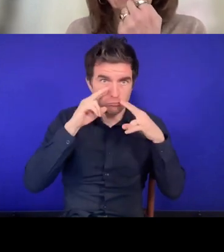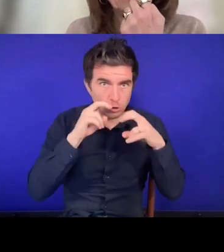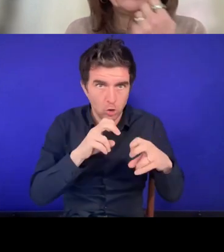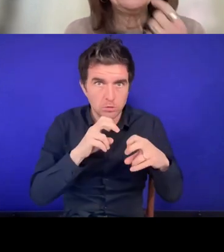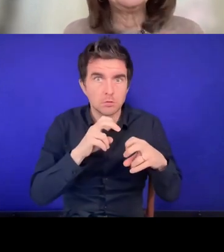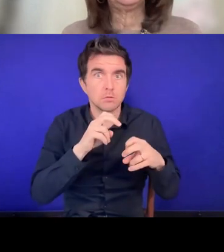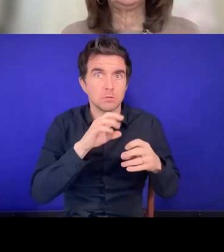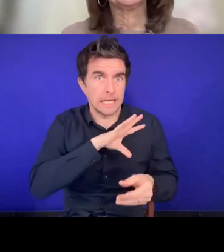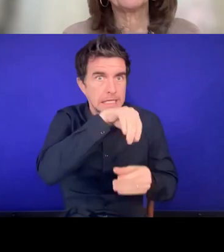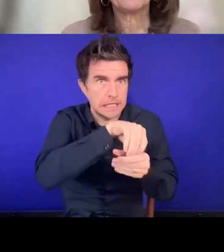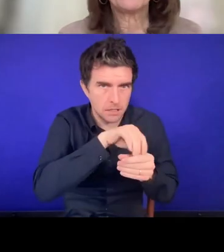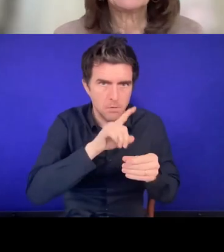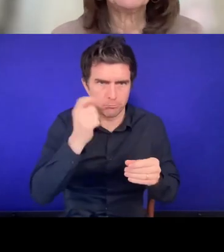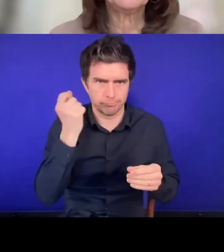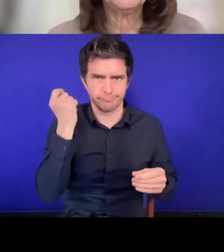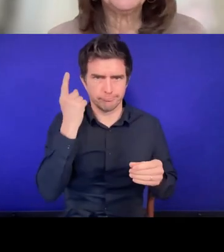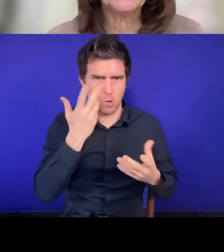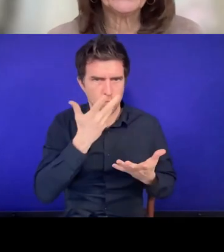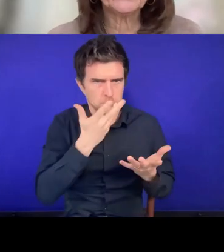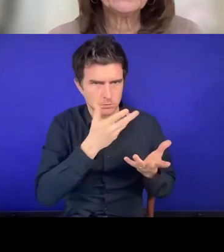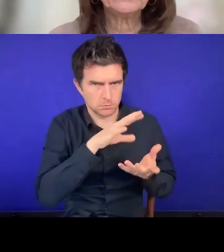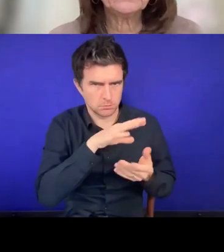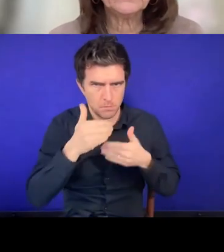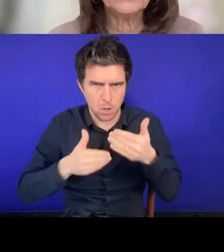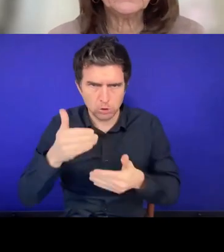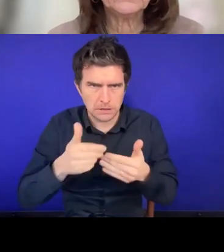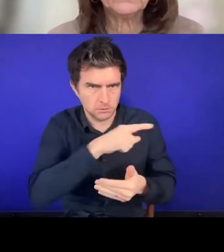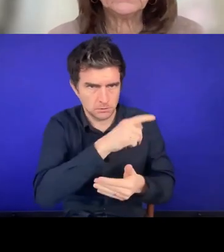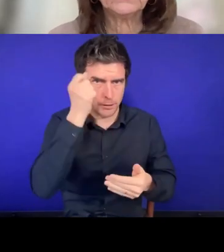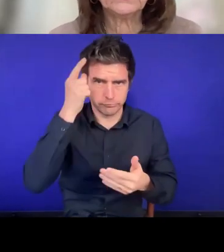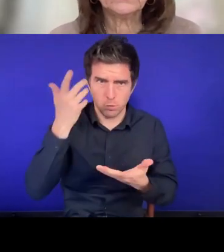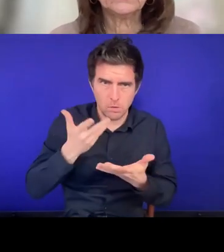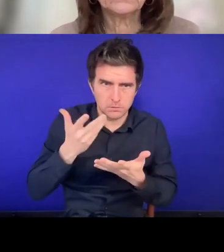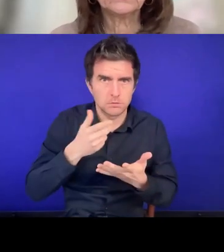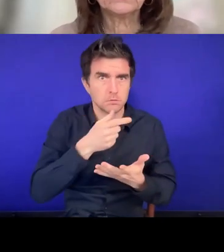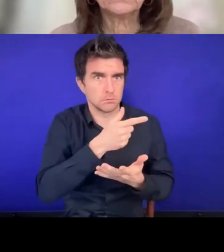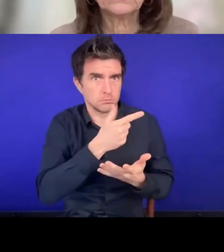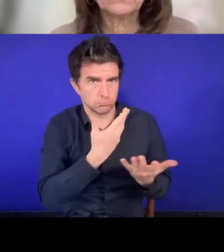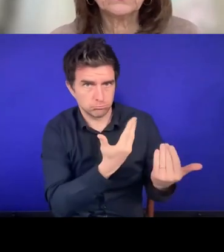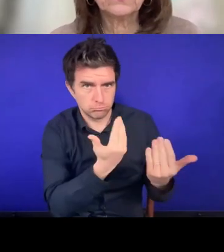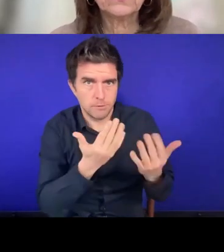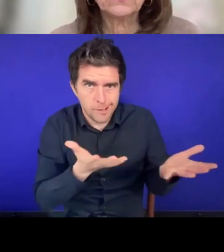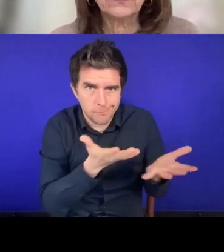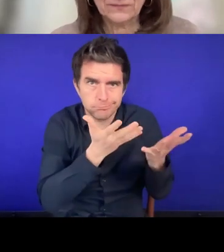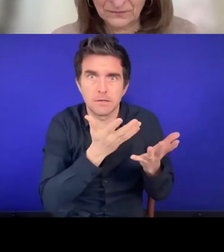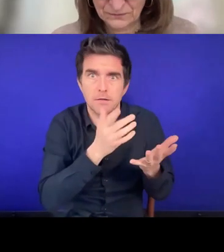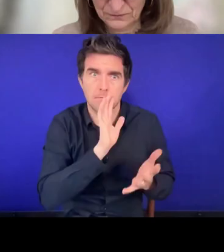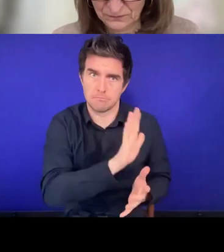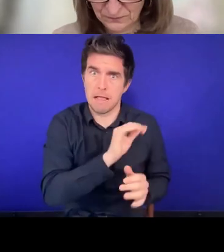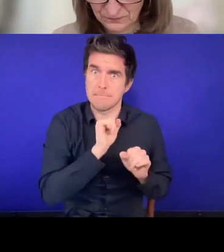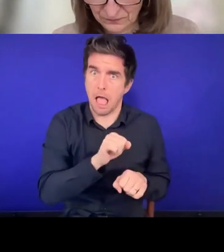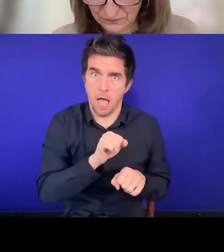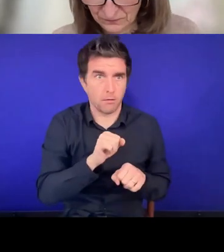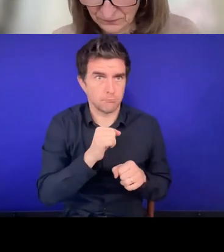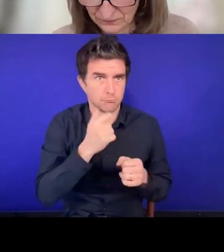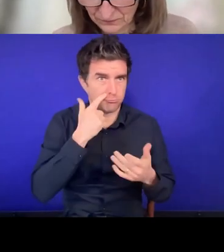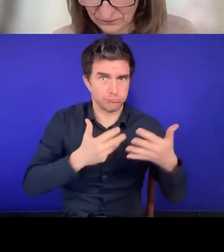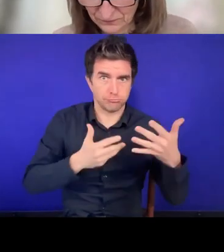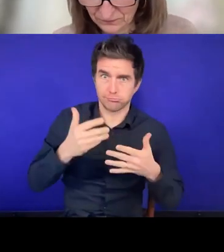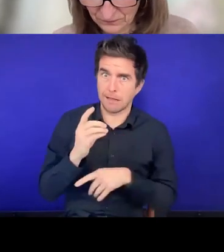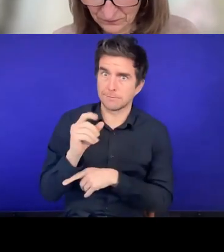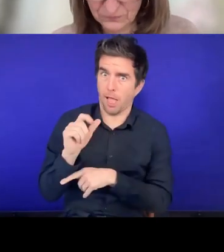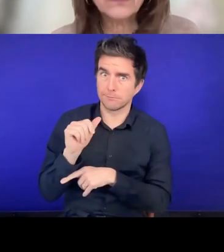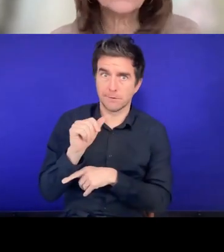it's part of a national effort, right? It's just so that they have the skills then